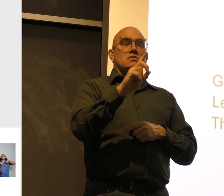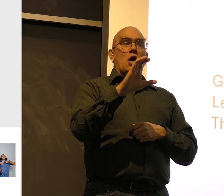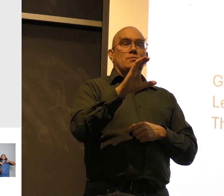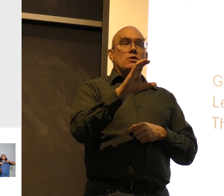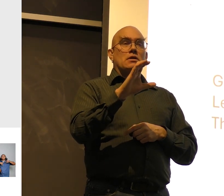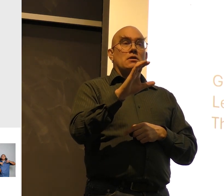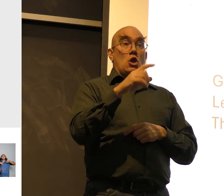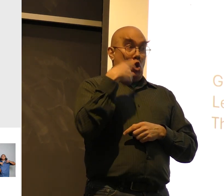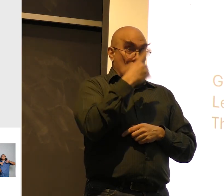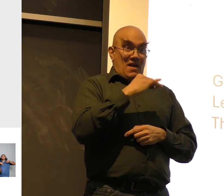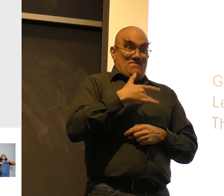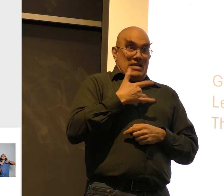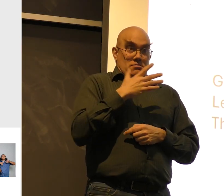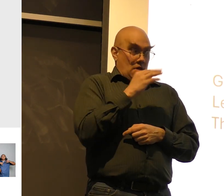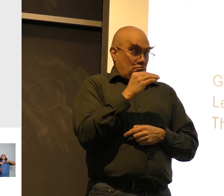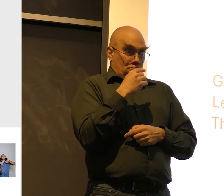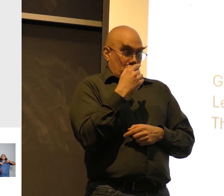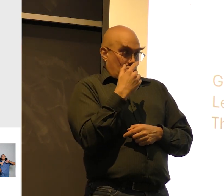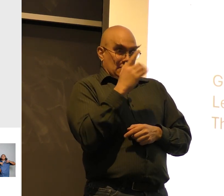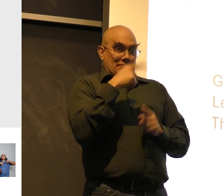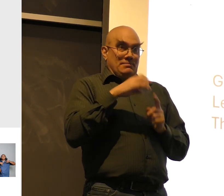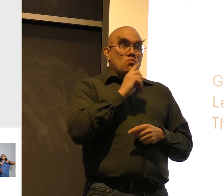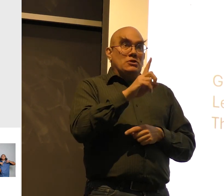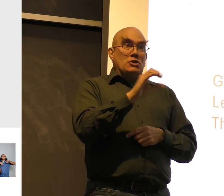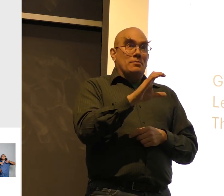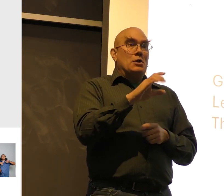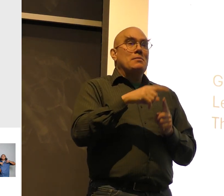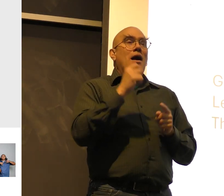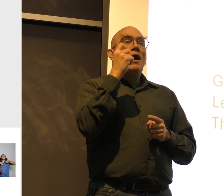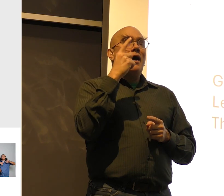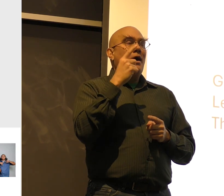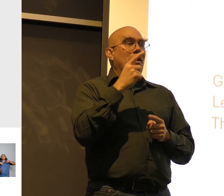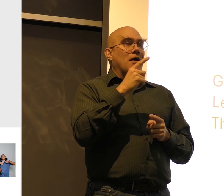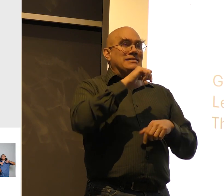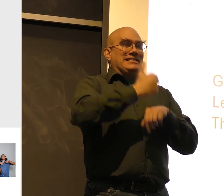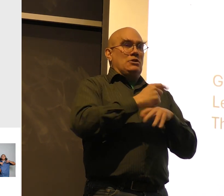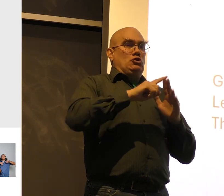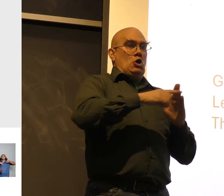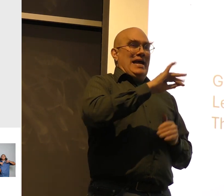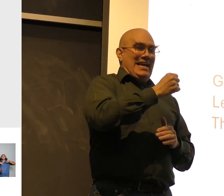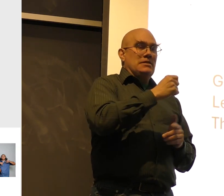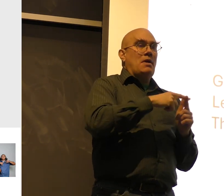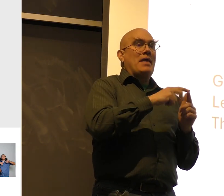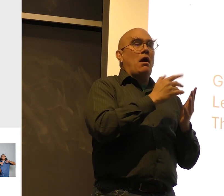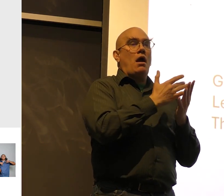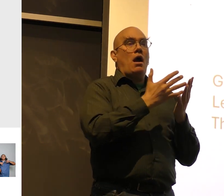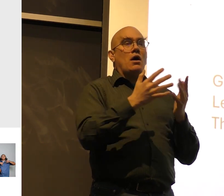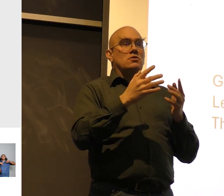a mockumentary. It looks and feels to be a real documentary, but it's just